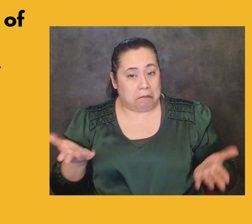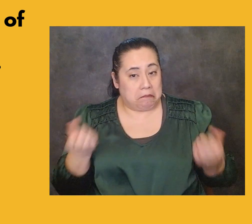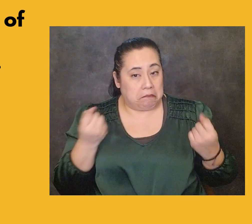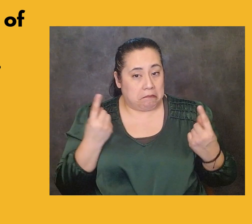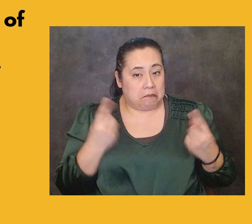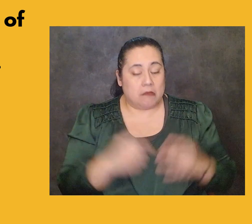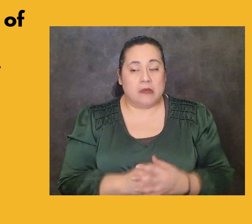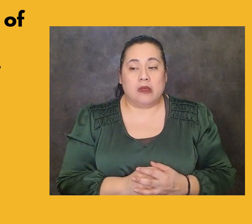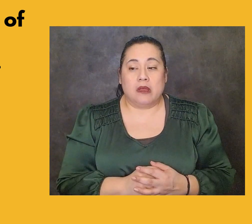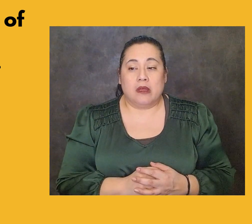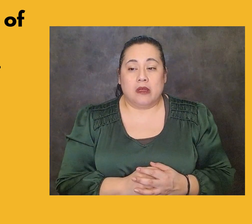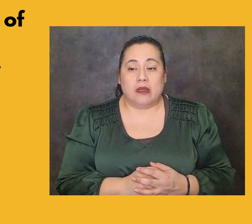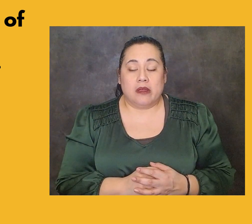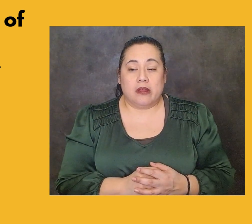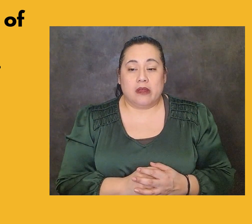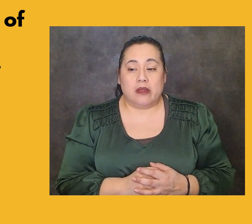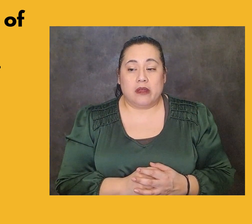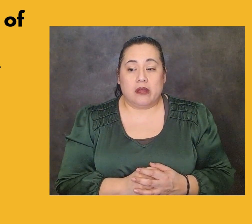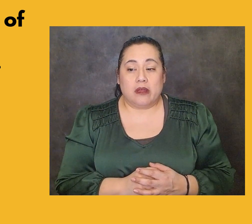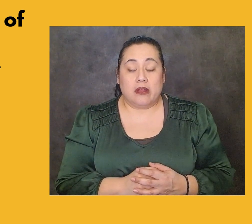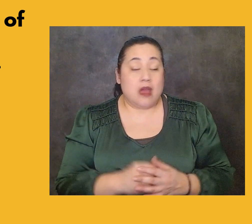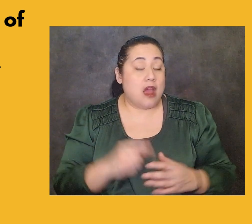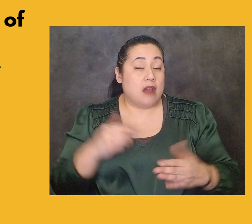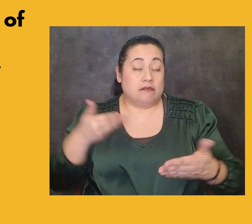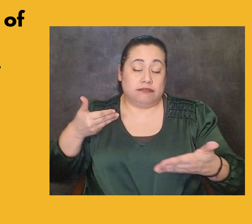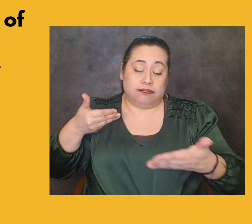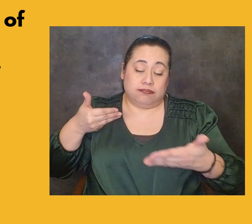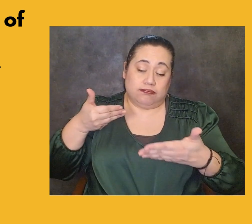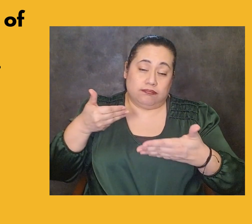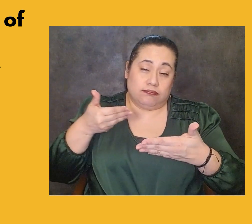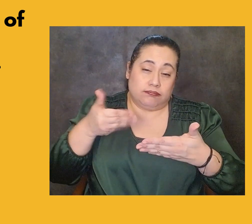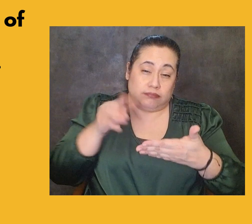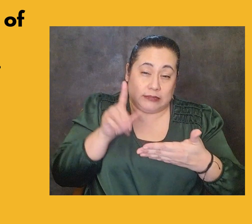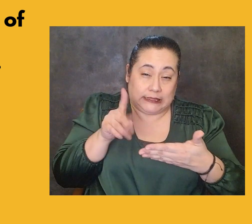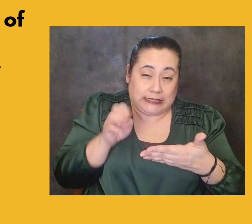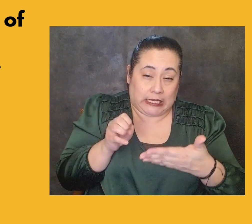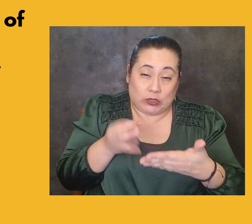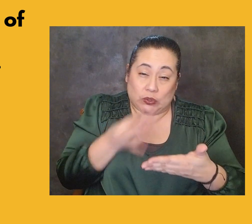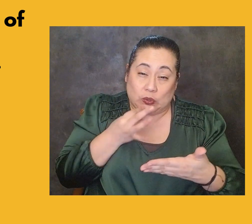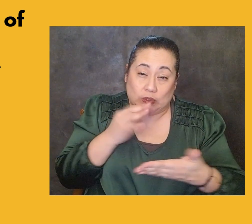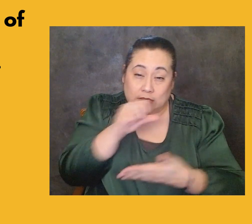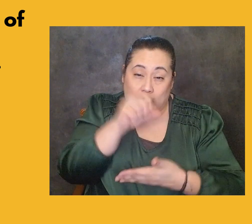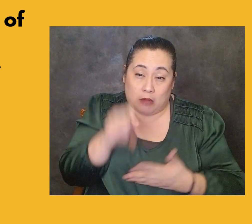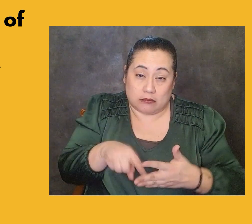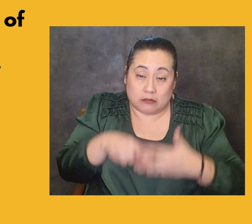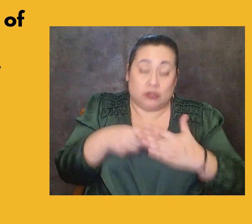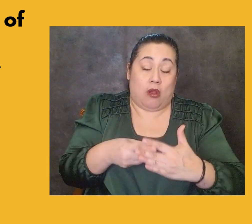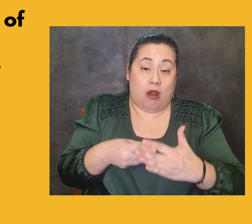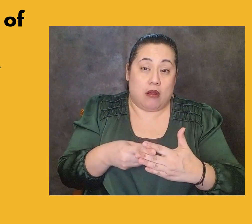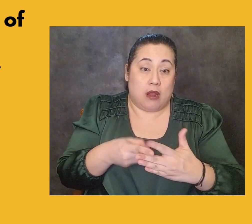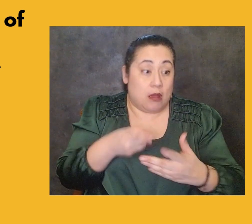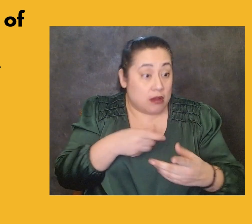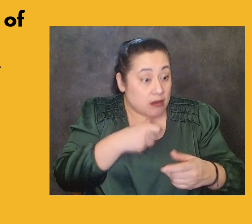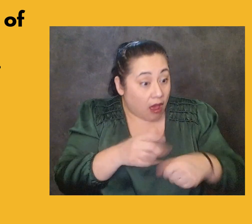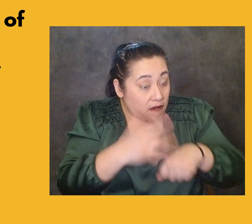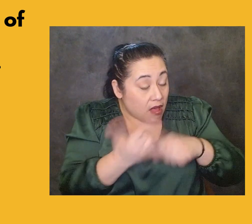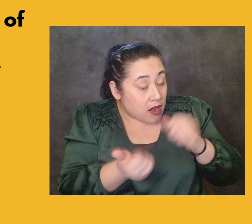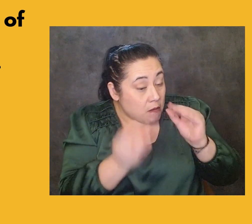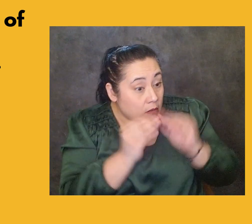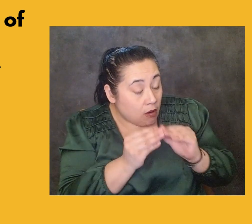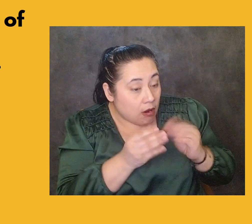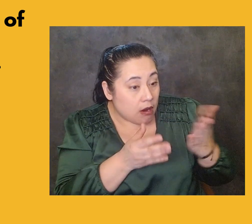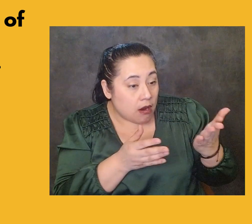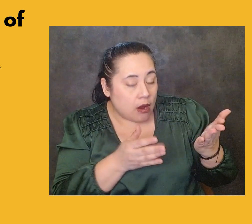I understand that. As we get closer to the start of the semester, you tell me you're not